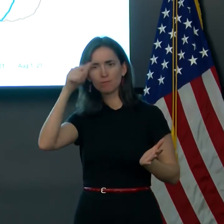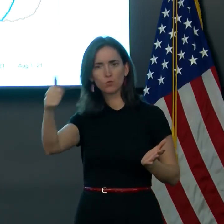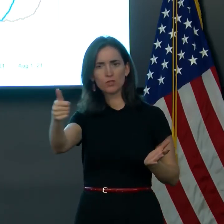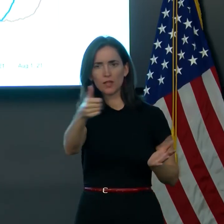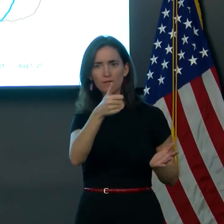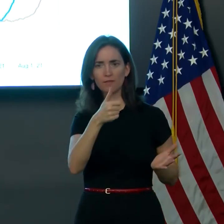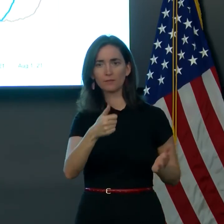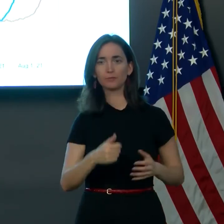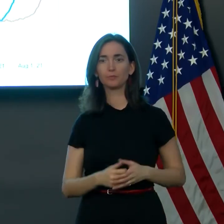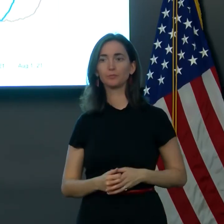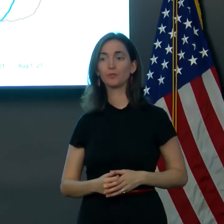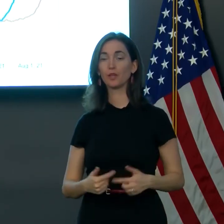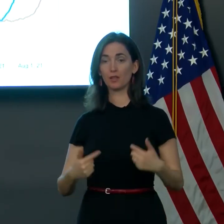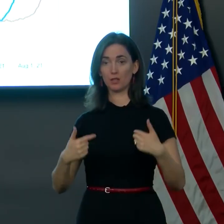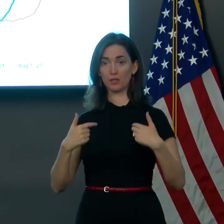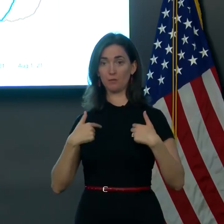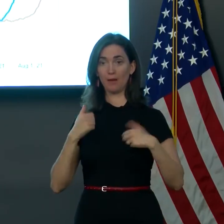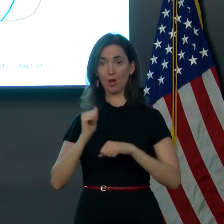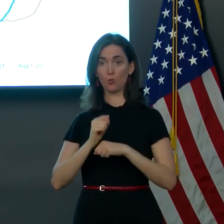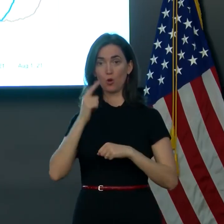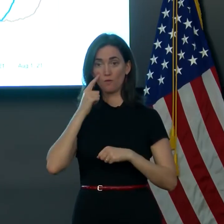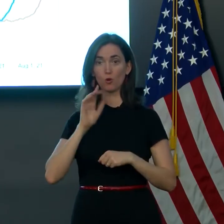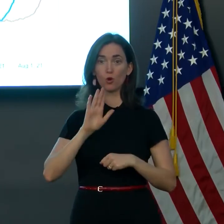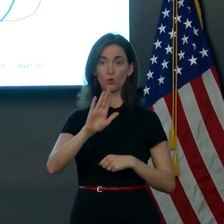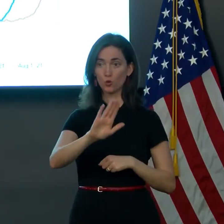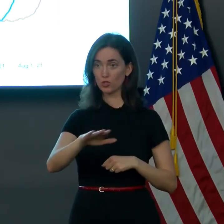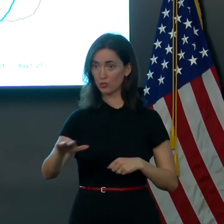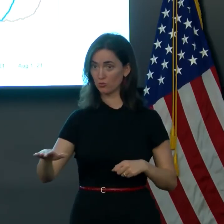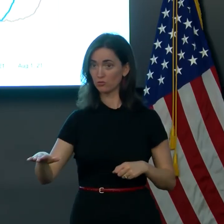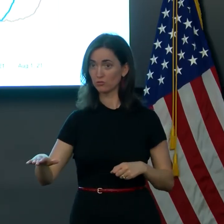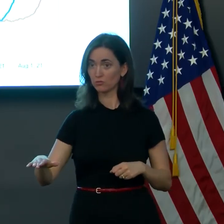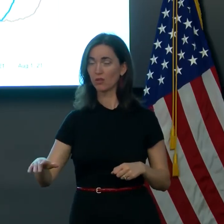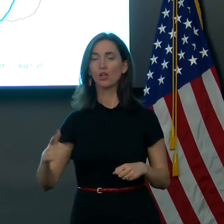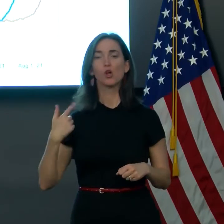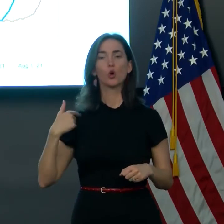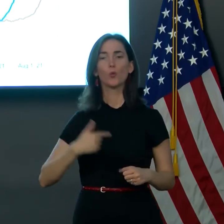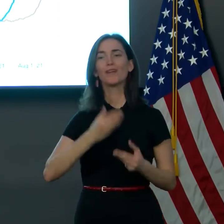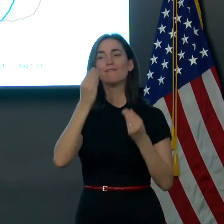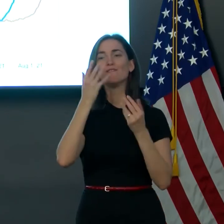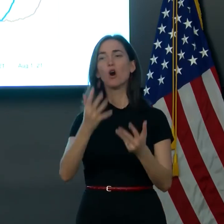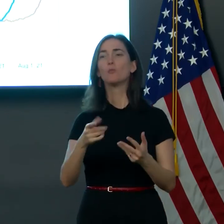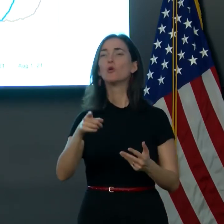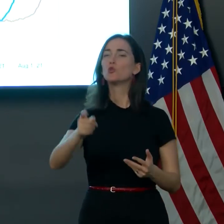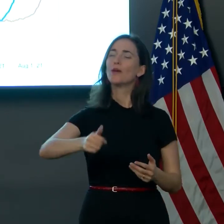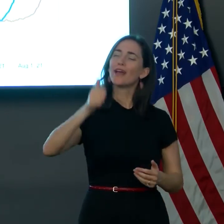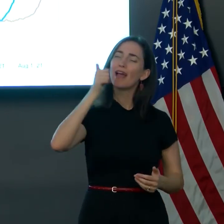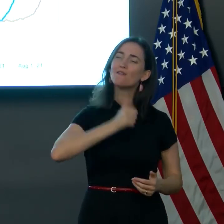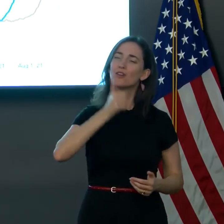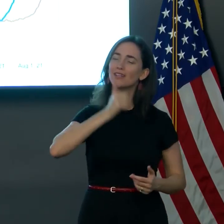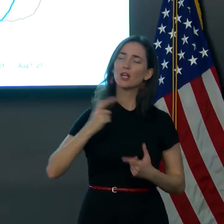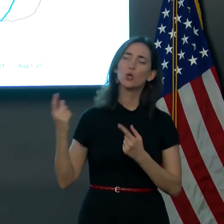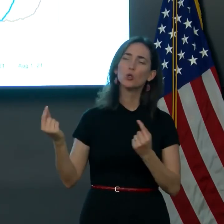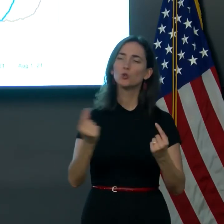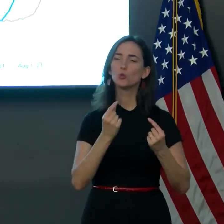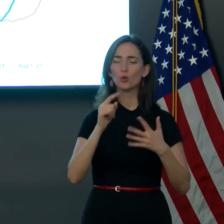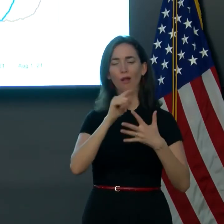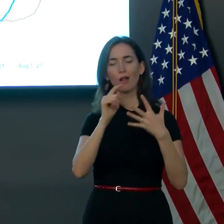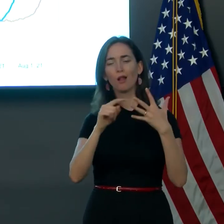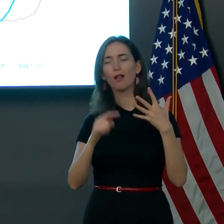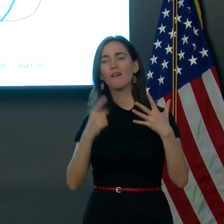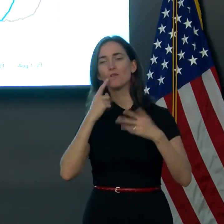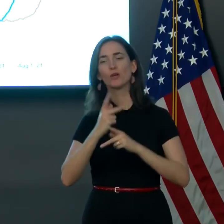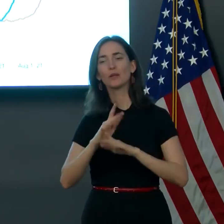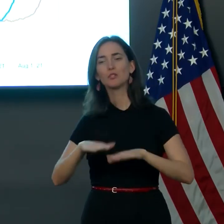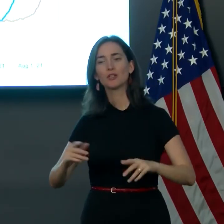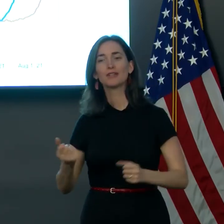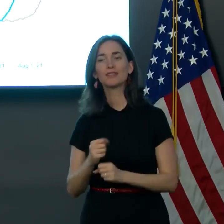As your child's pediatricians, we will tell you that there are many things you do day in and day out to keep your child safe.